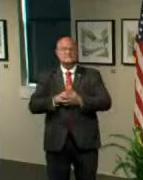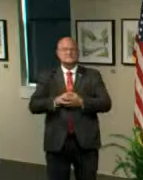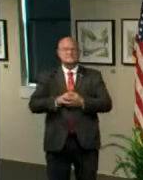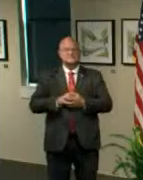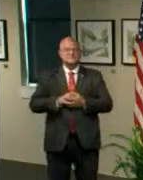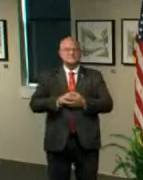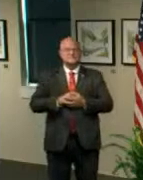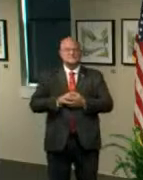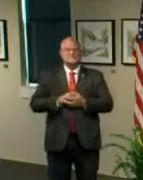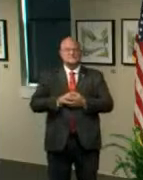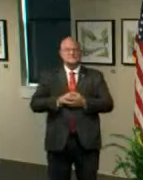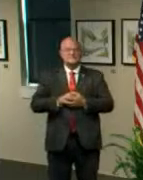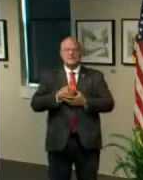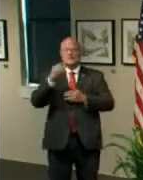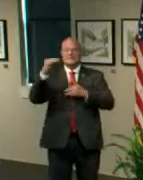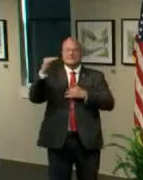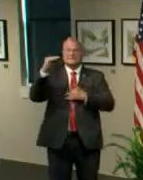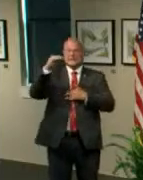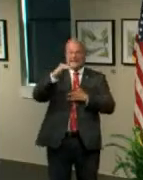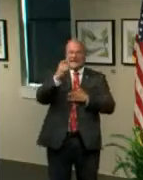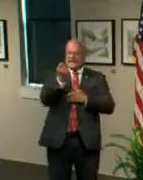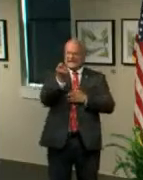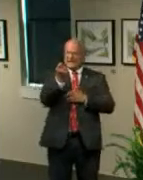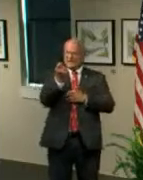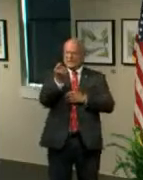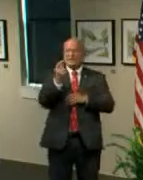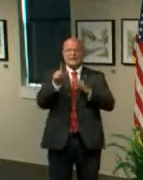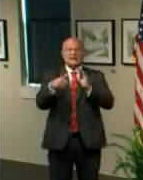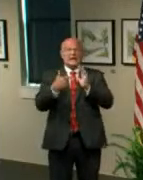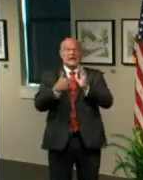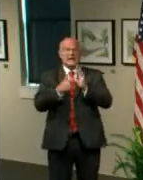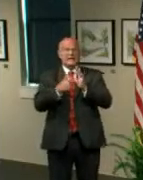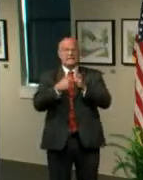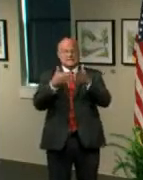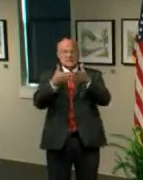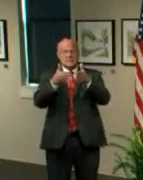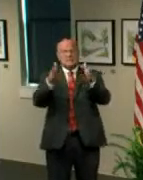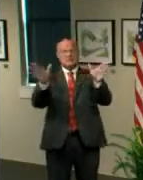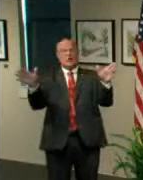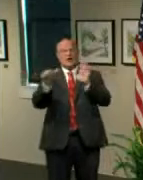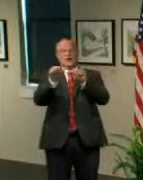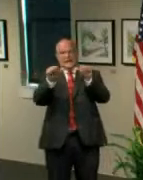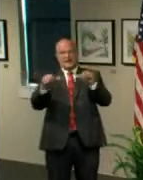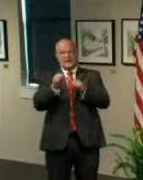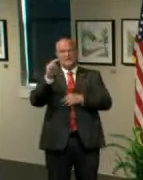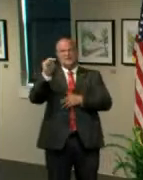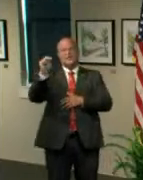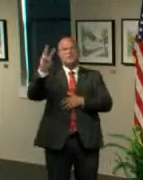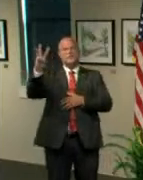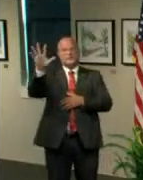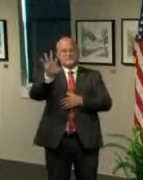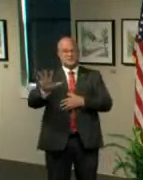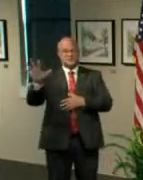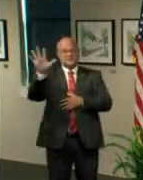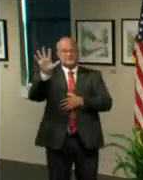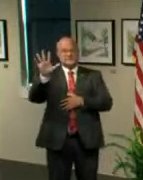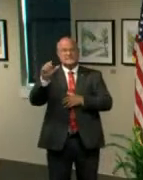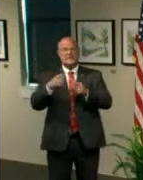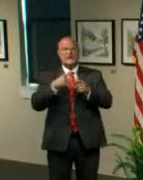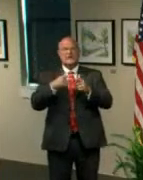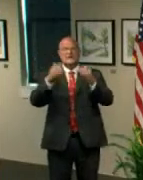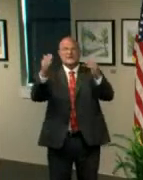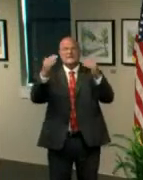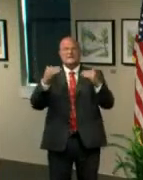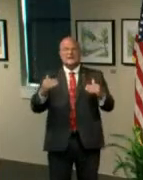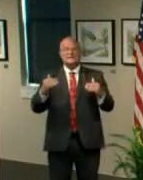you can see that has declined a little bit, and this is a broad area for a Northwest region. And then if you